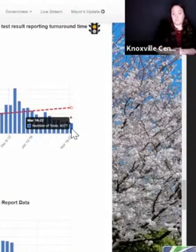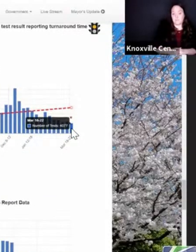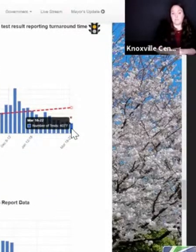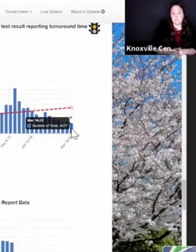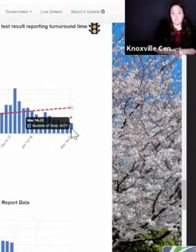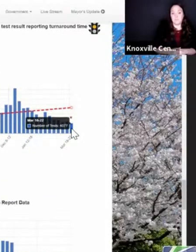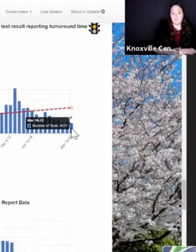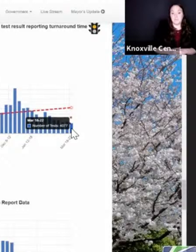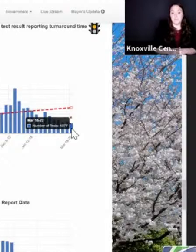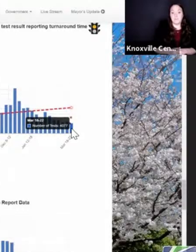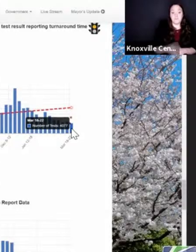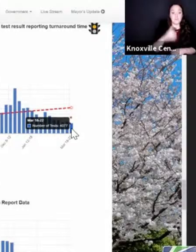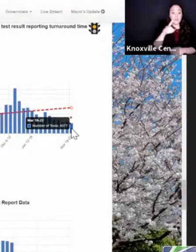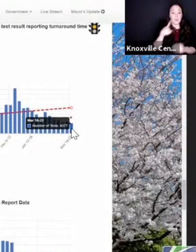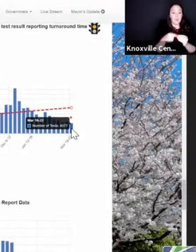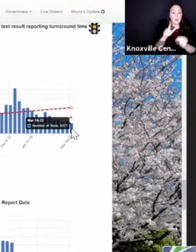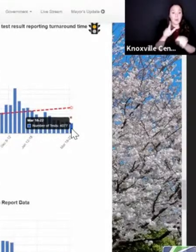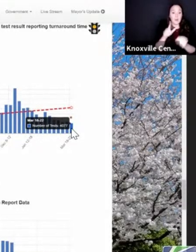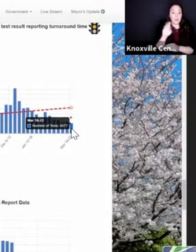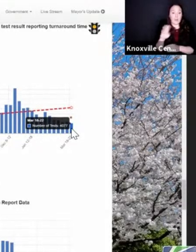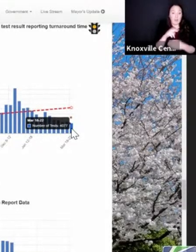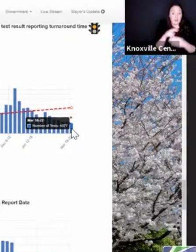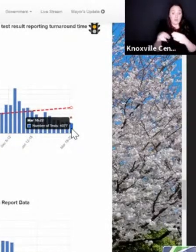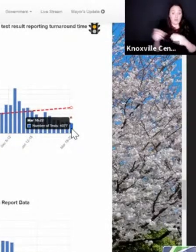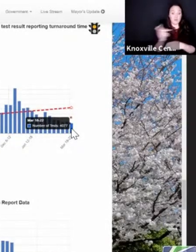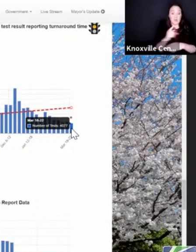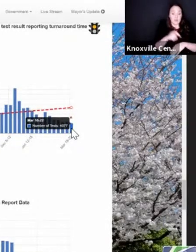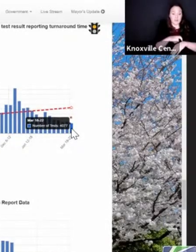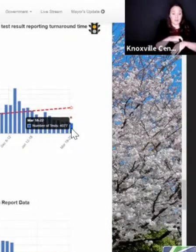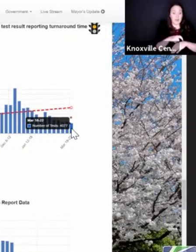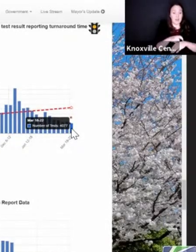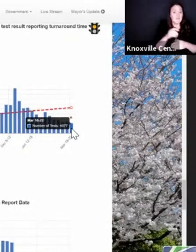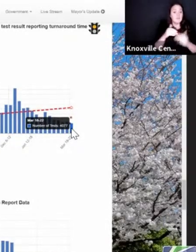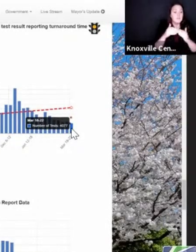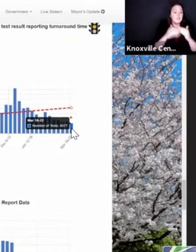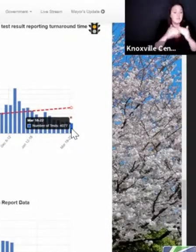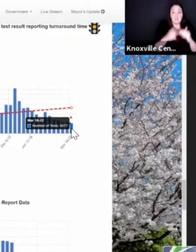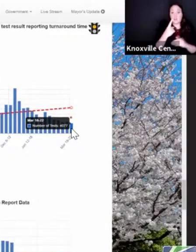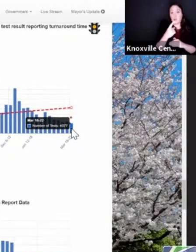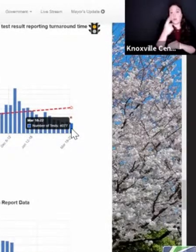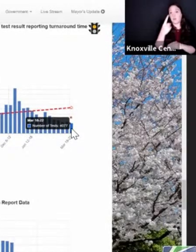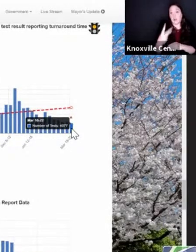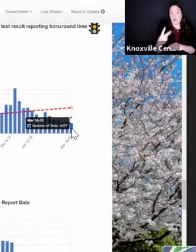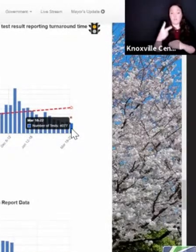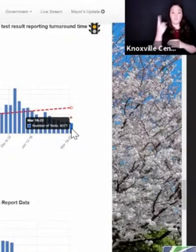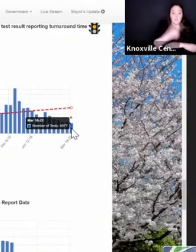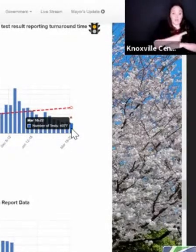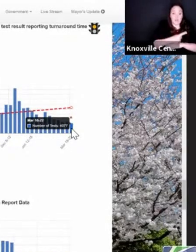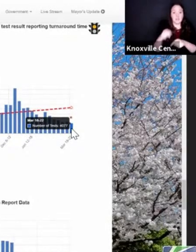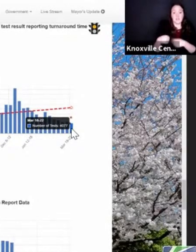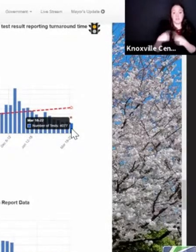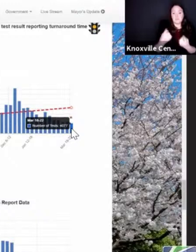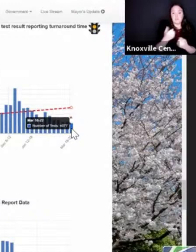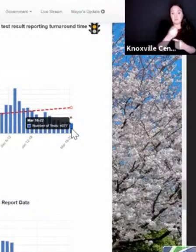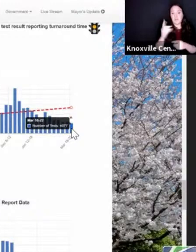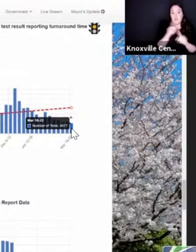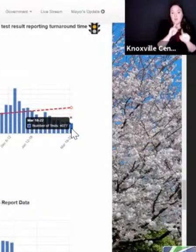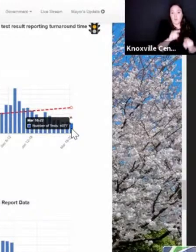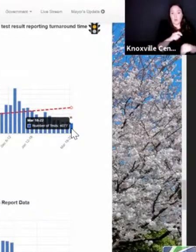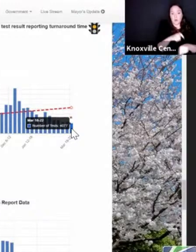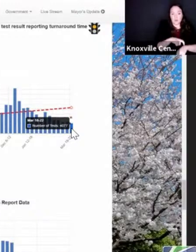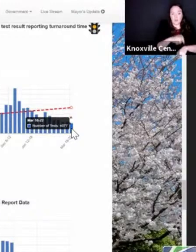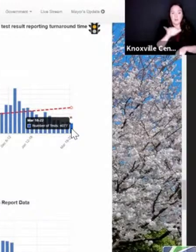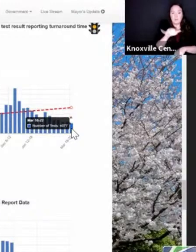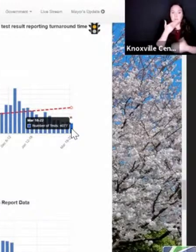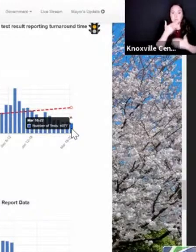time. Regarding lab turnaround time, this figure remains under 1.5 days, as it's been for the past several reporting periods, and that's a